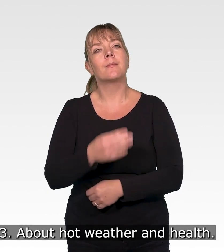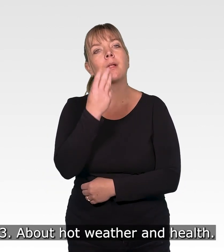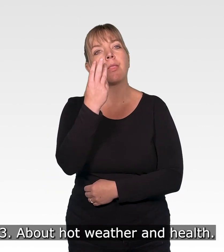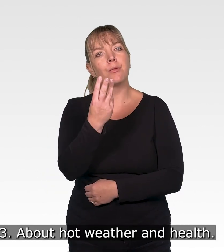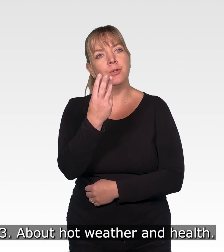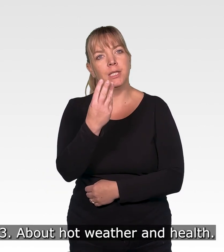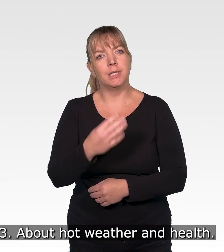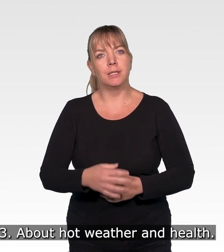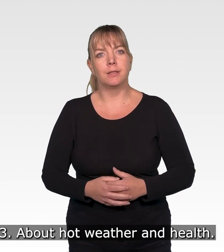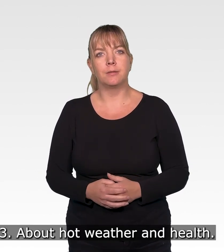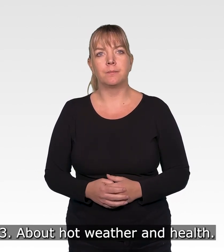3.